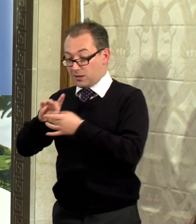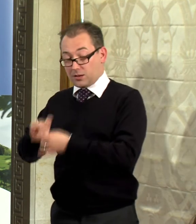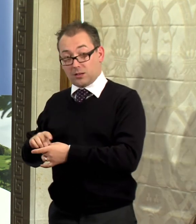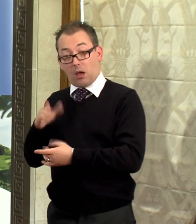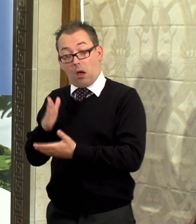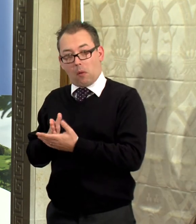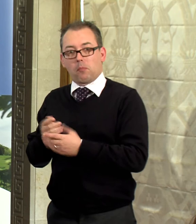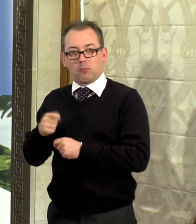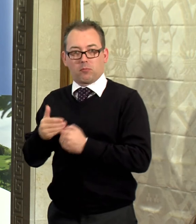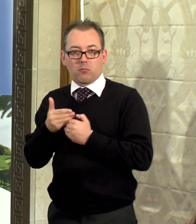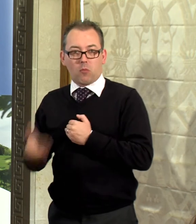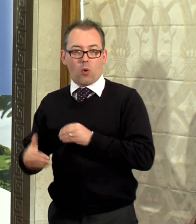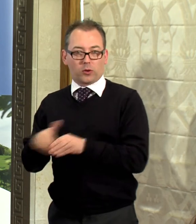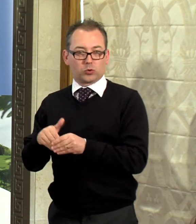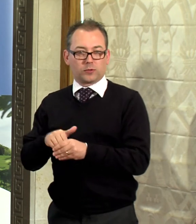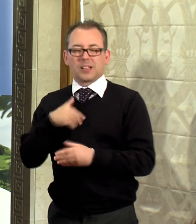inclusive access shortly.